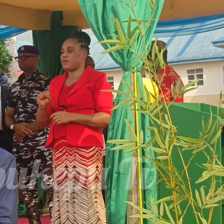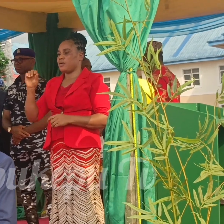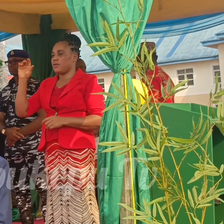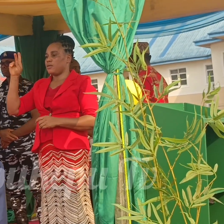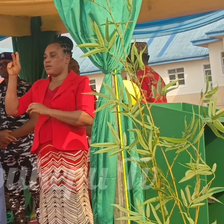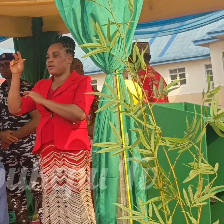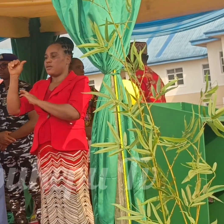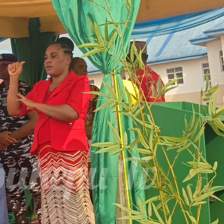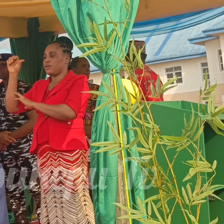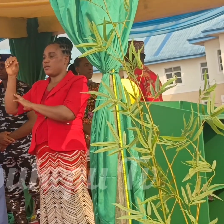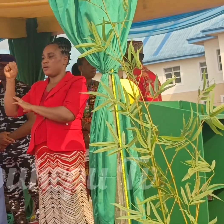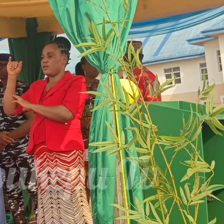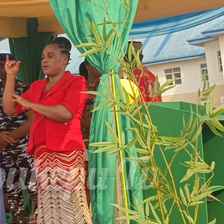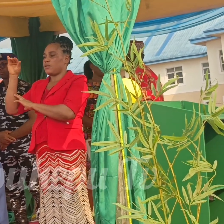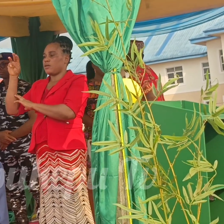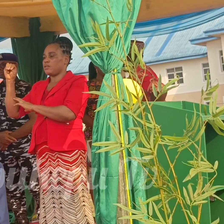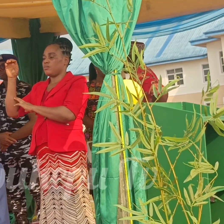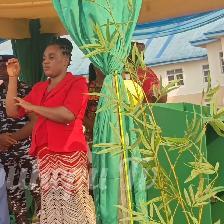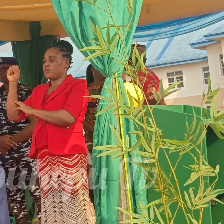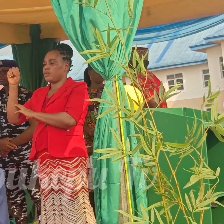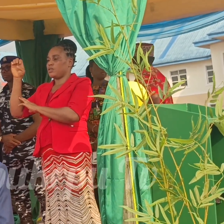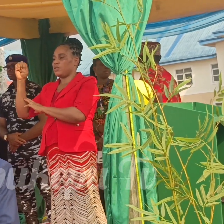Kashim Shetima,